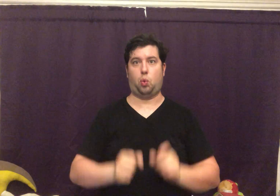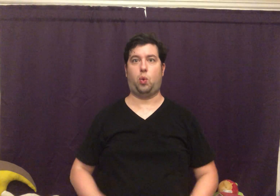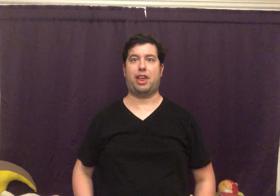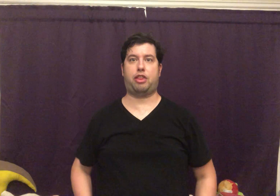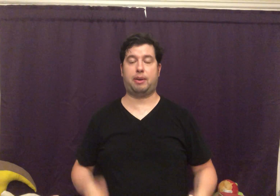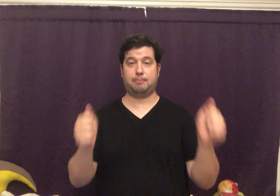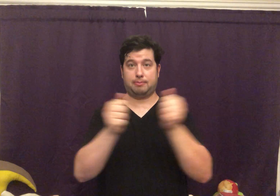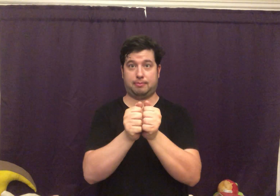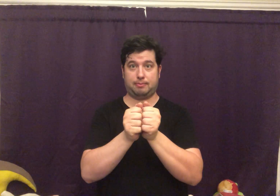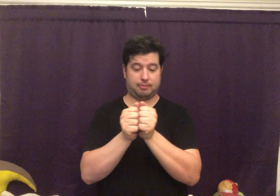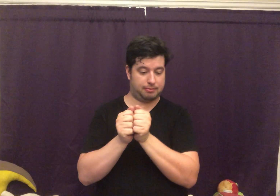With.